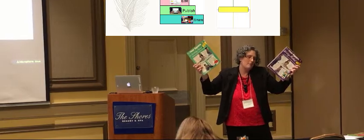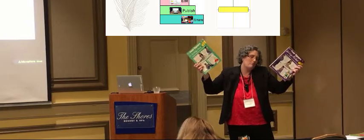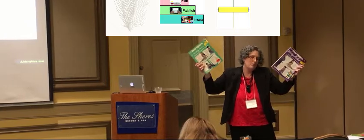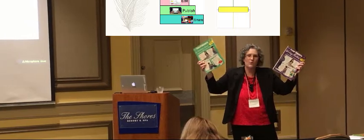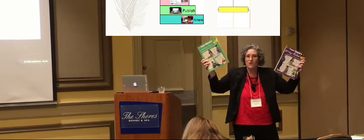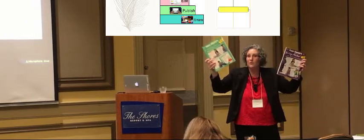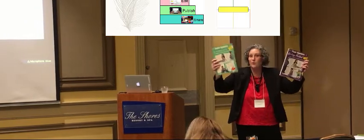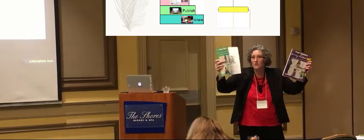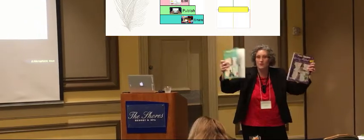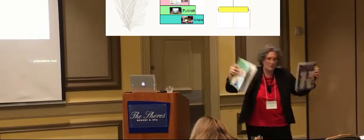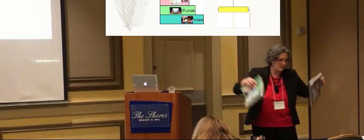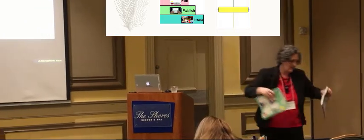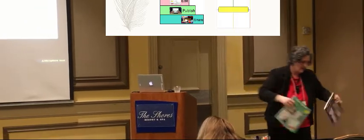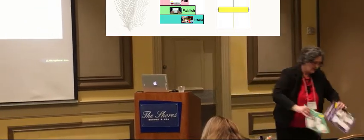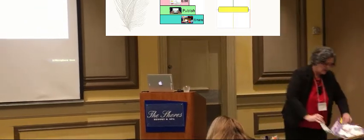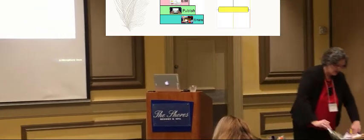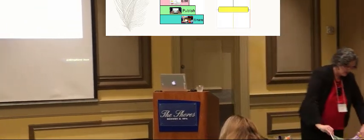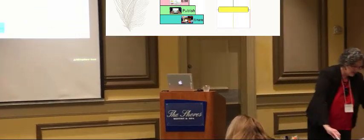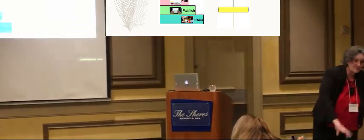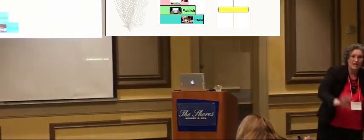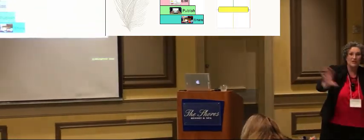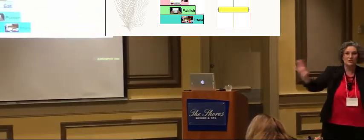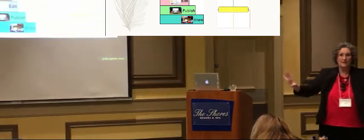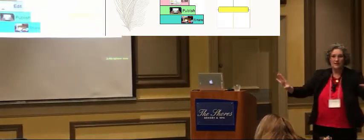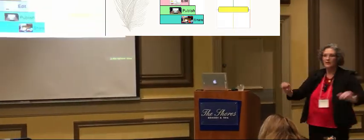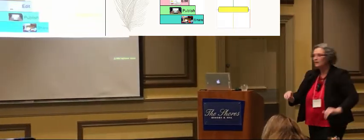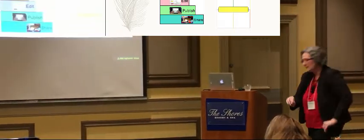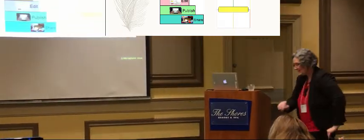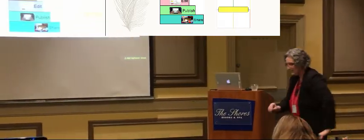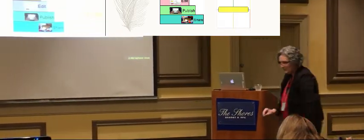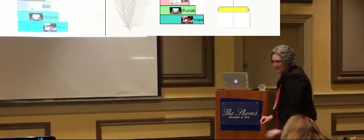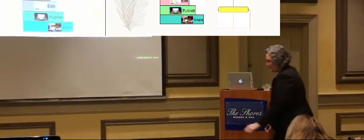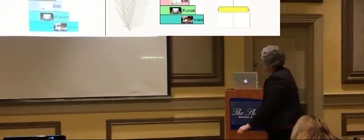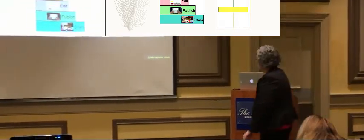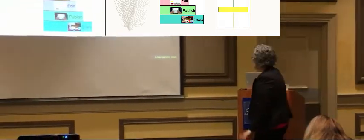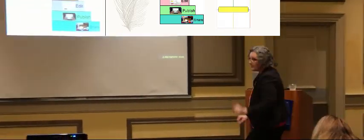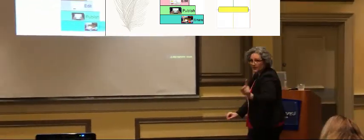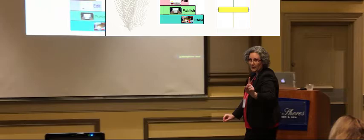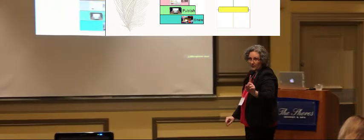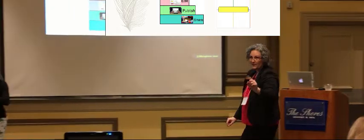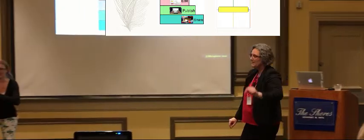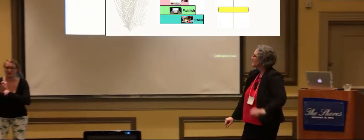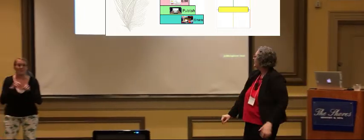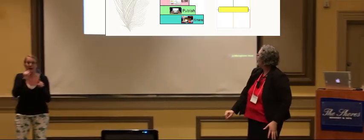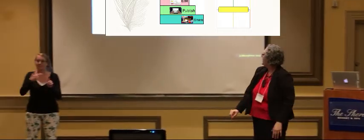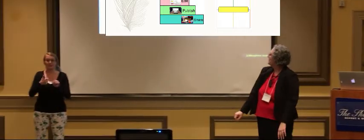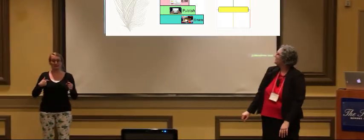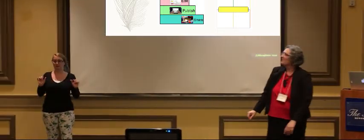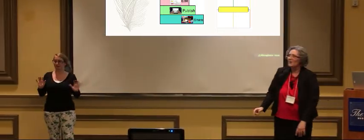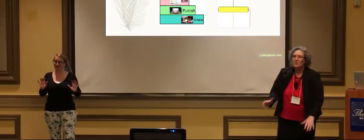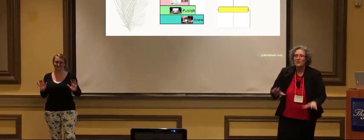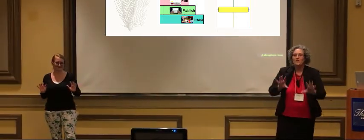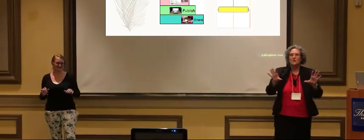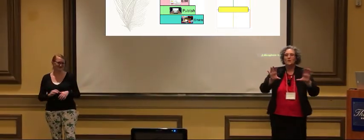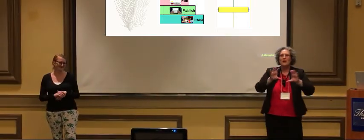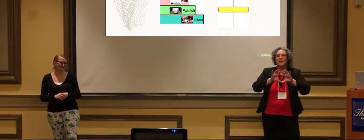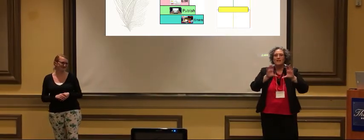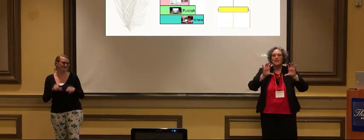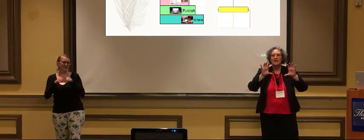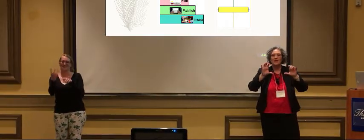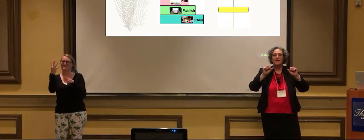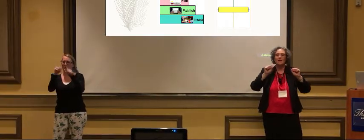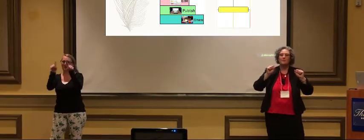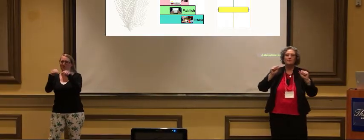borrow it, whichever works for you. If you want to live dangerously, steal it for someone. Not me though. But the